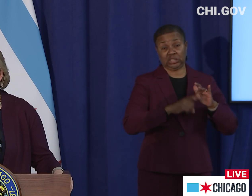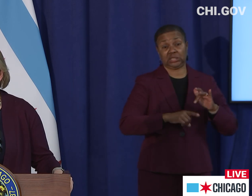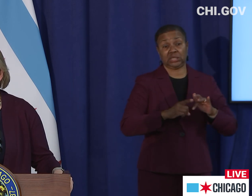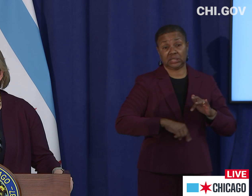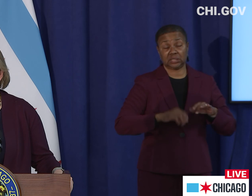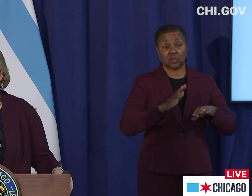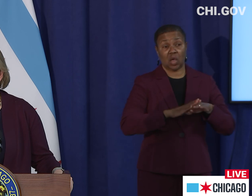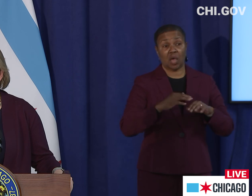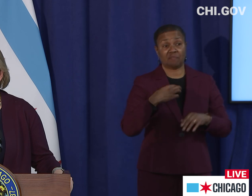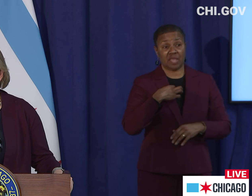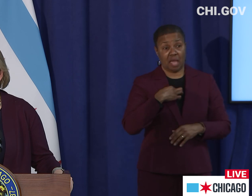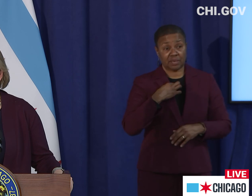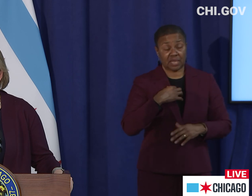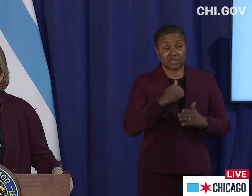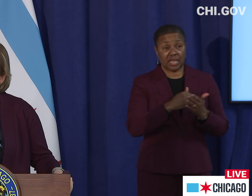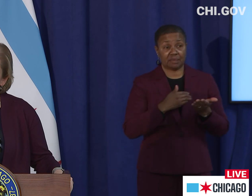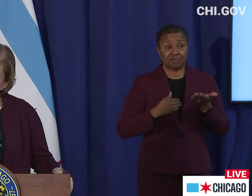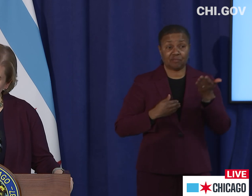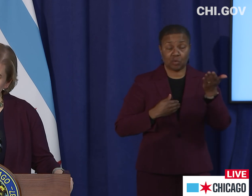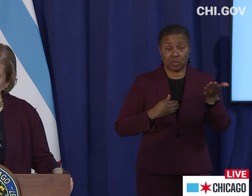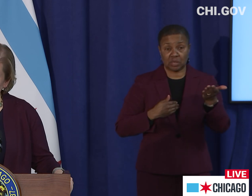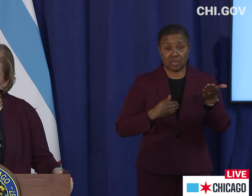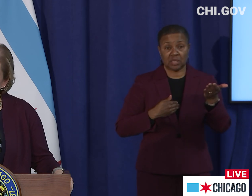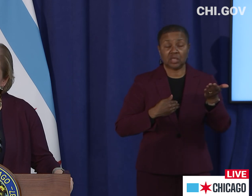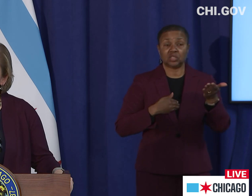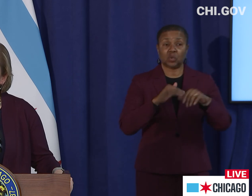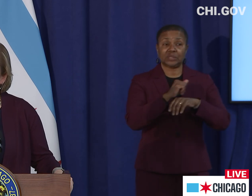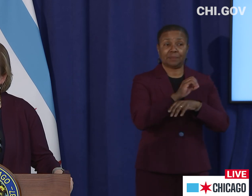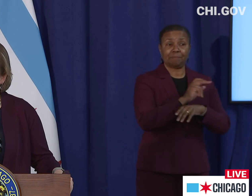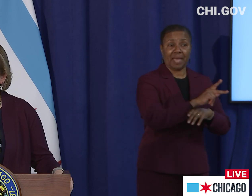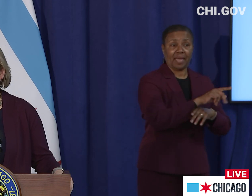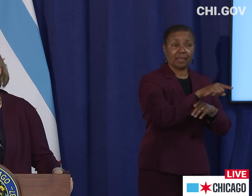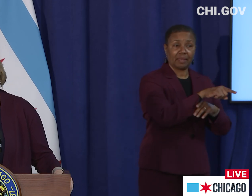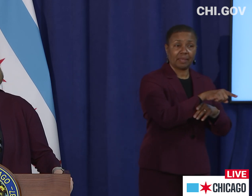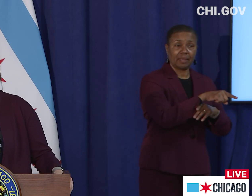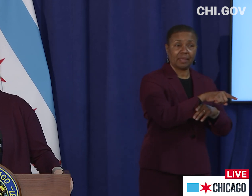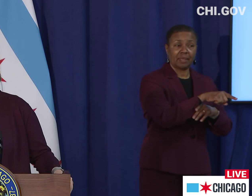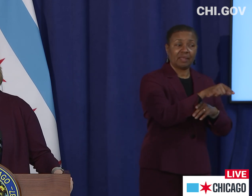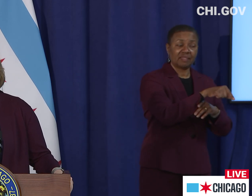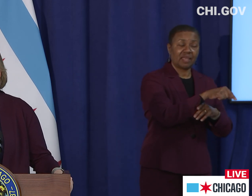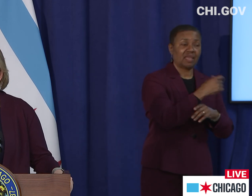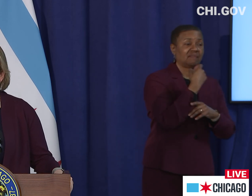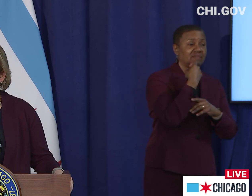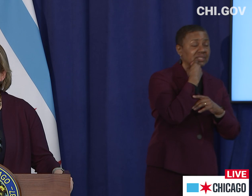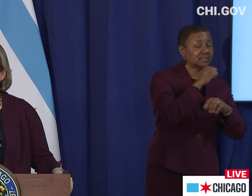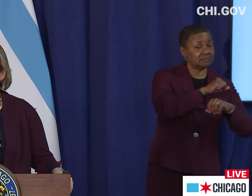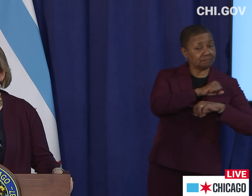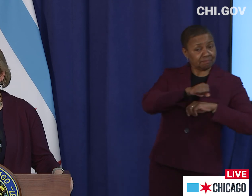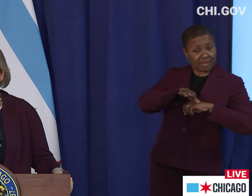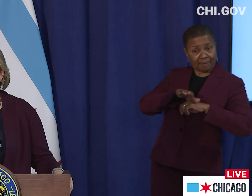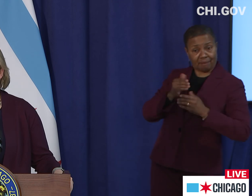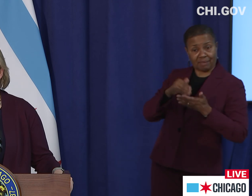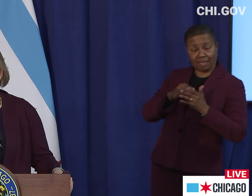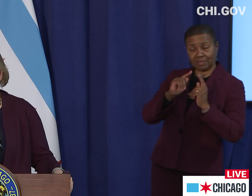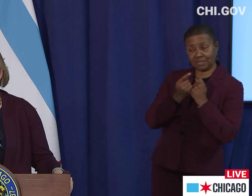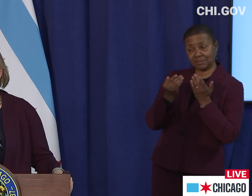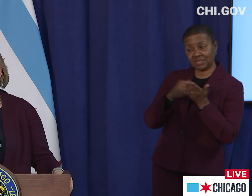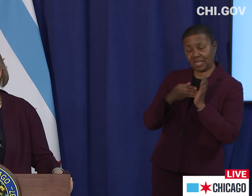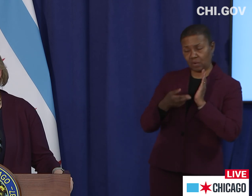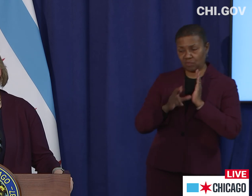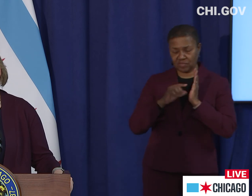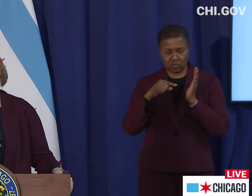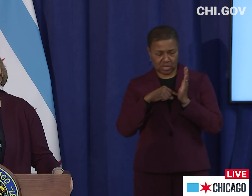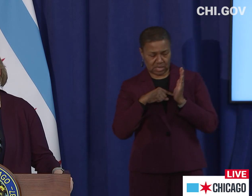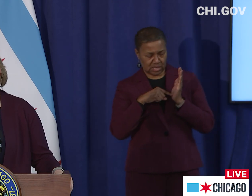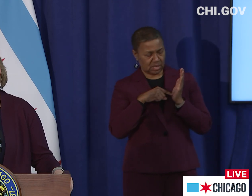the application that had been put forward. It was returned to the applicant. The applicant has resubmitted, and the team is again reviewing